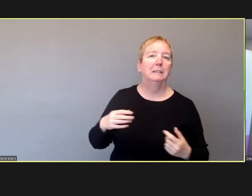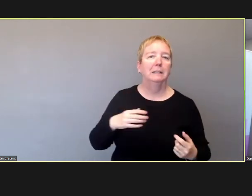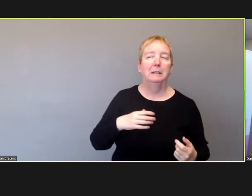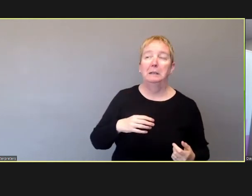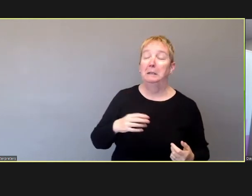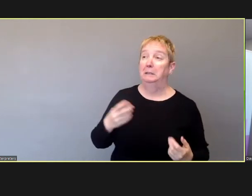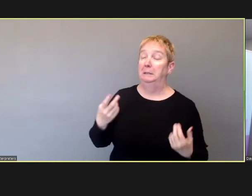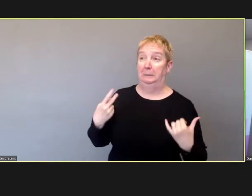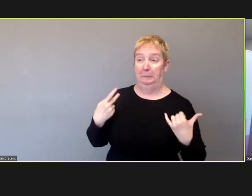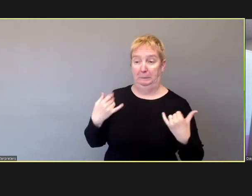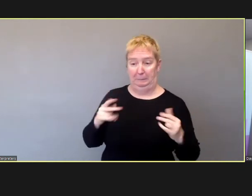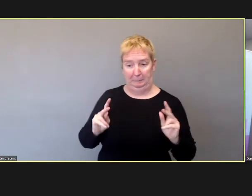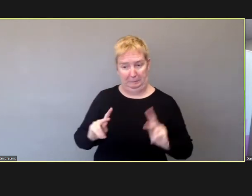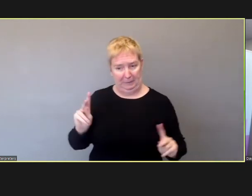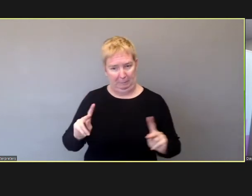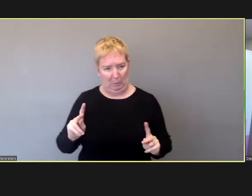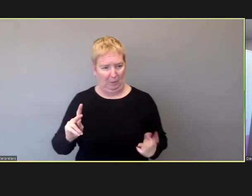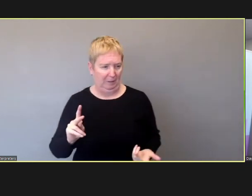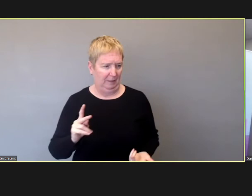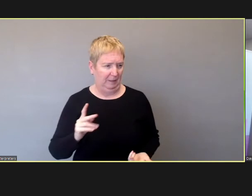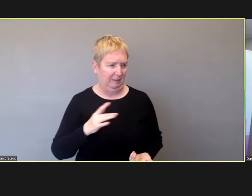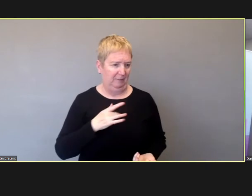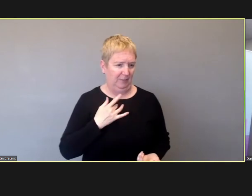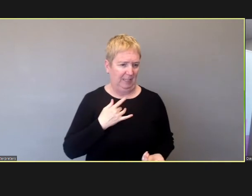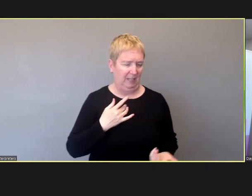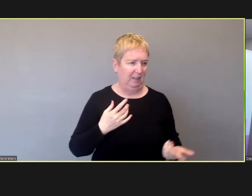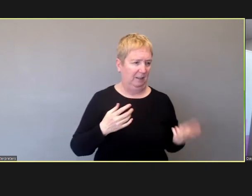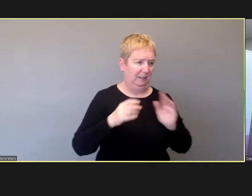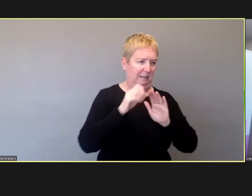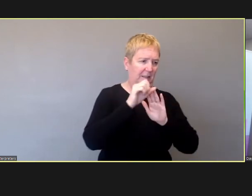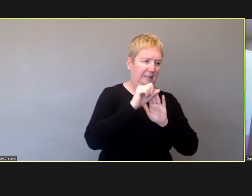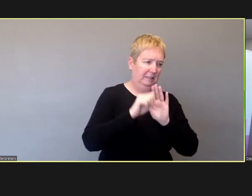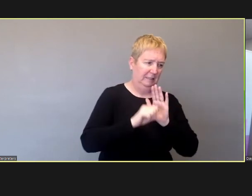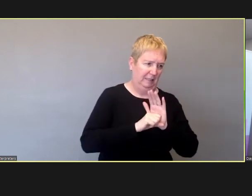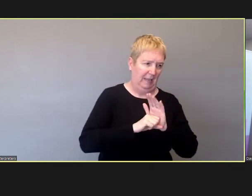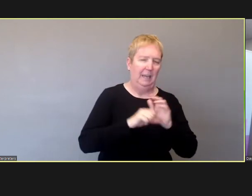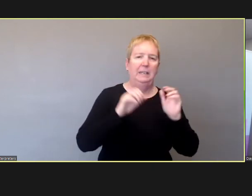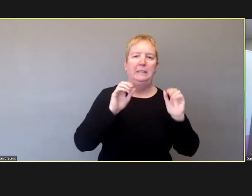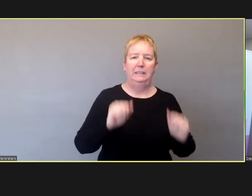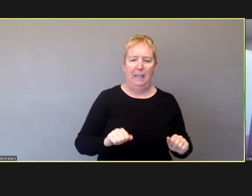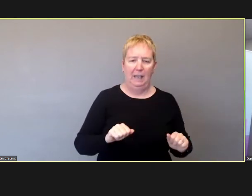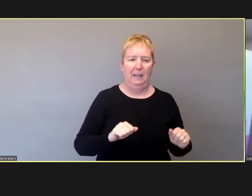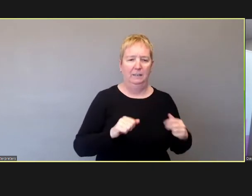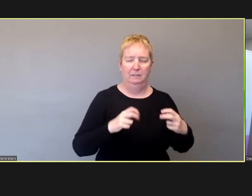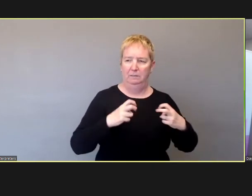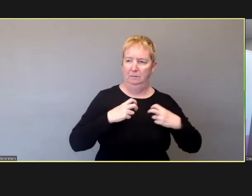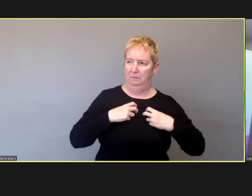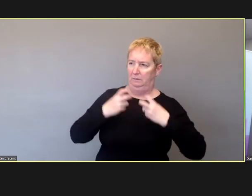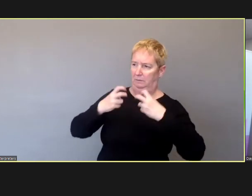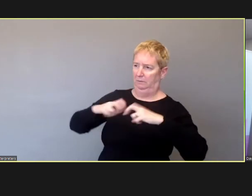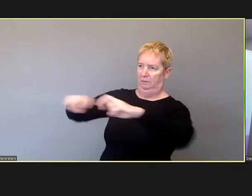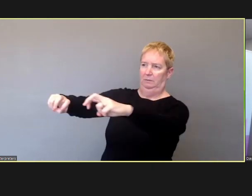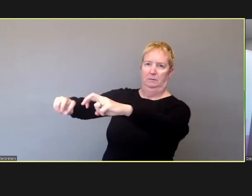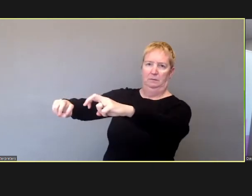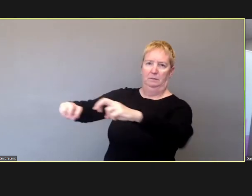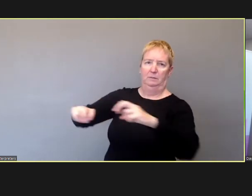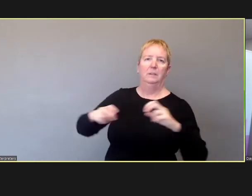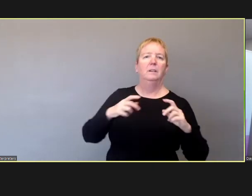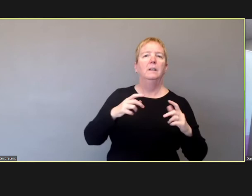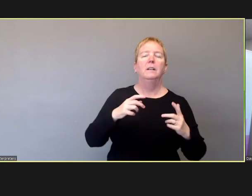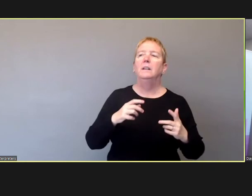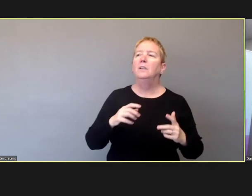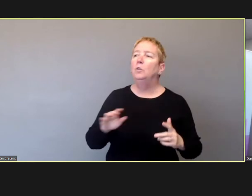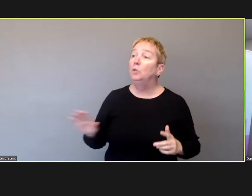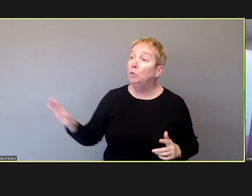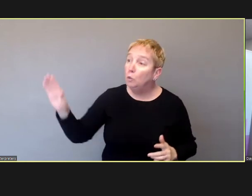people feel like the state is in a position now to transfer the responsibility for decision-making about